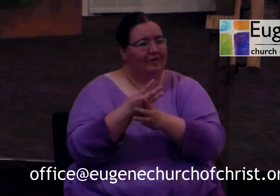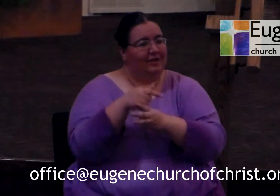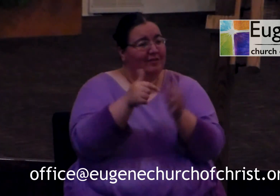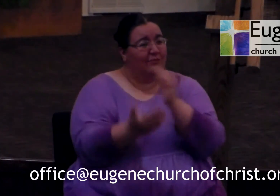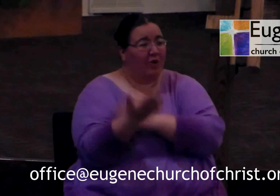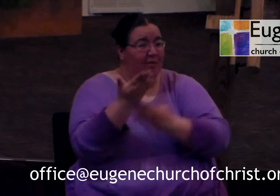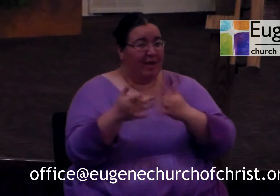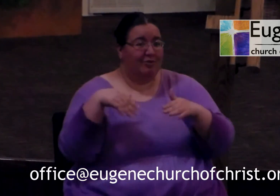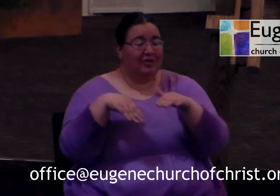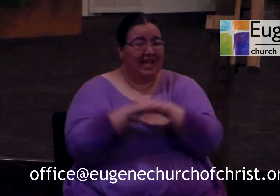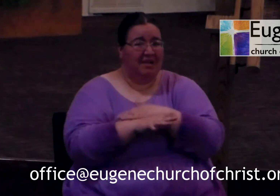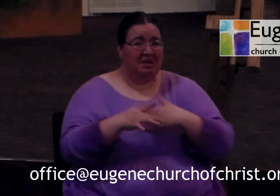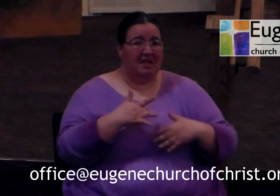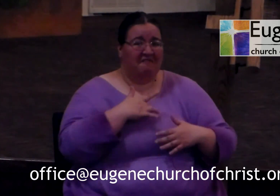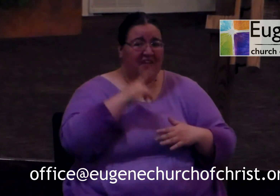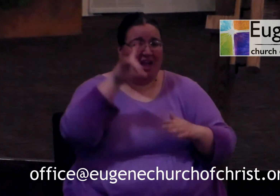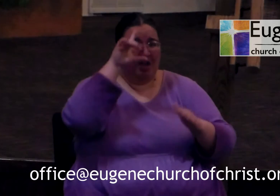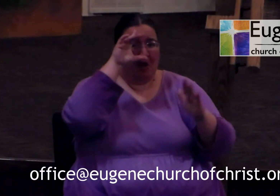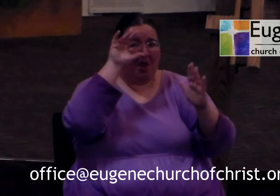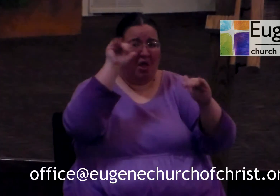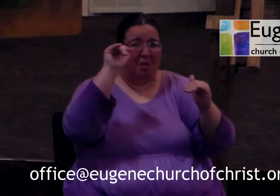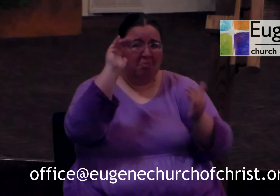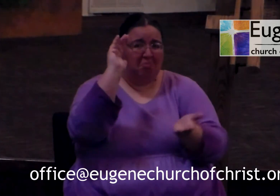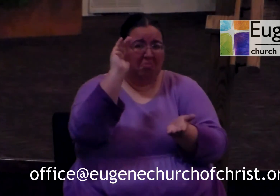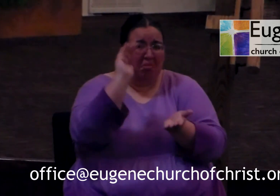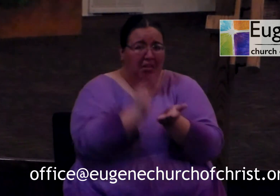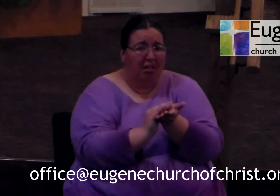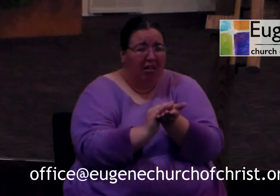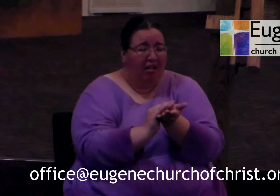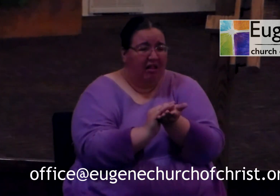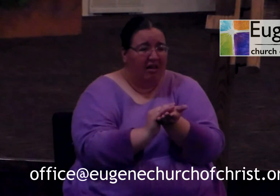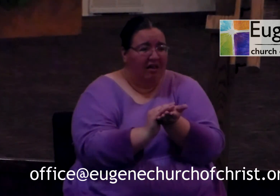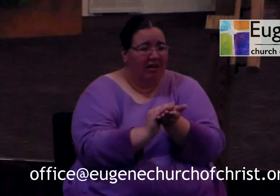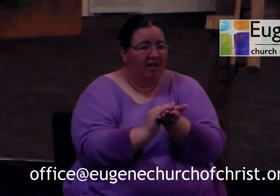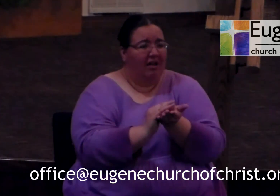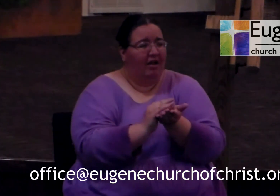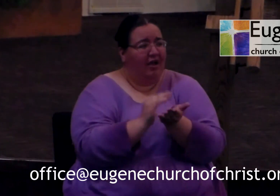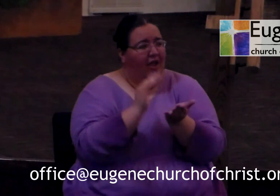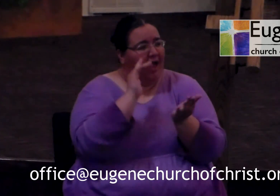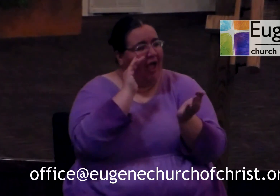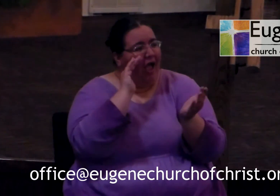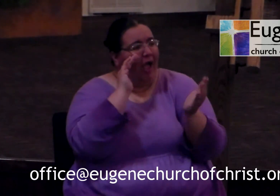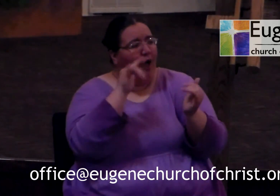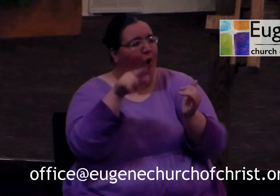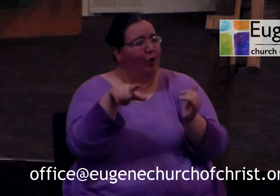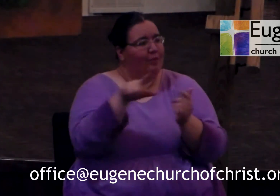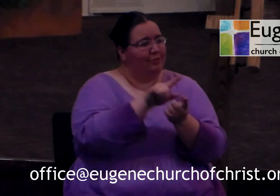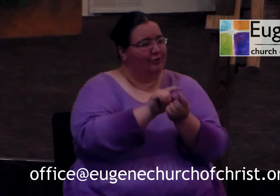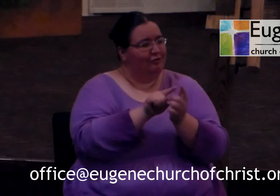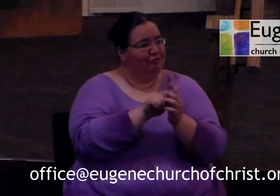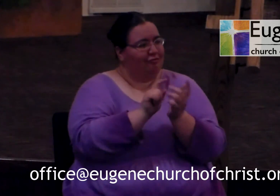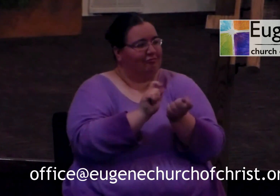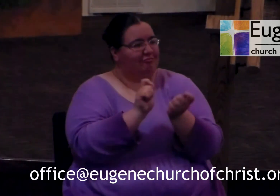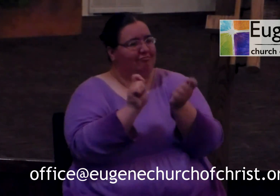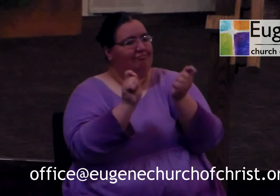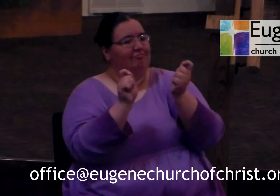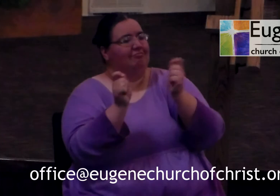I hope that's starting to change in your mind a little bit. I hope you can see yourself, like the folks in our story this morning,